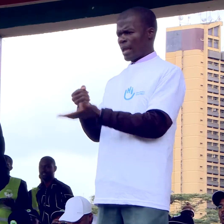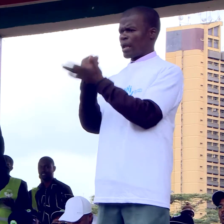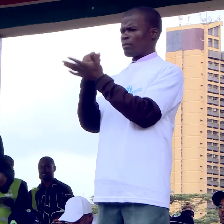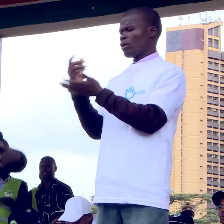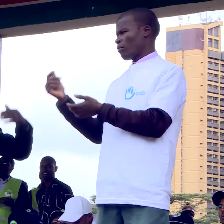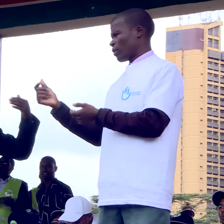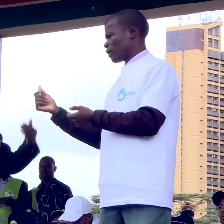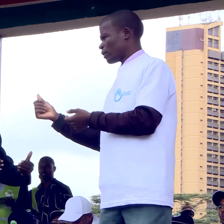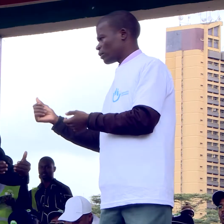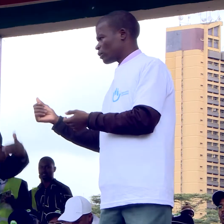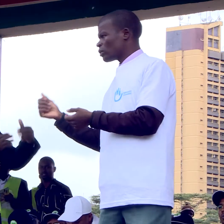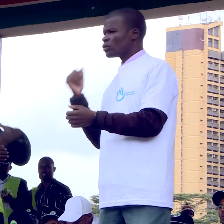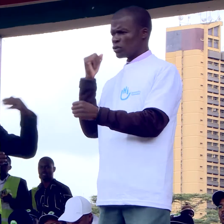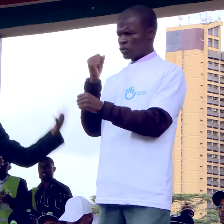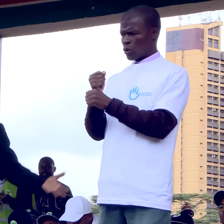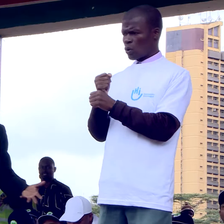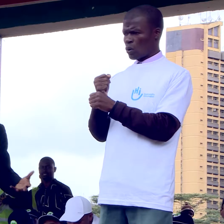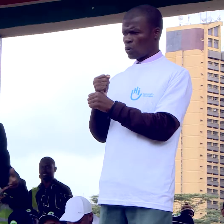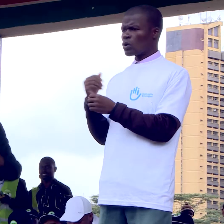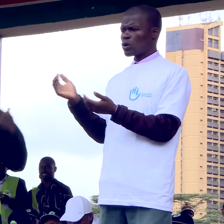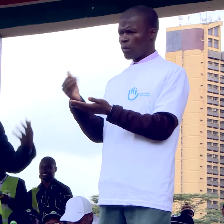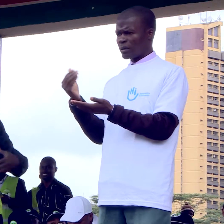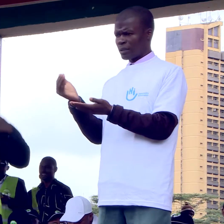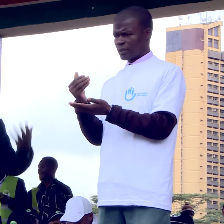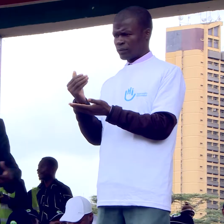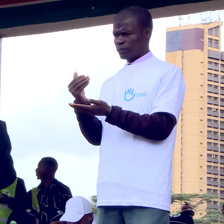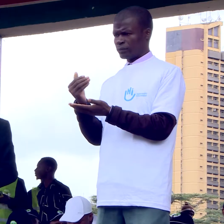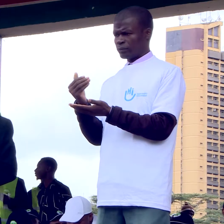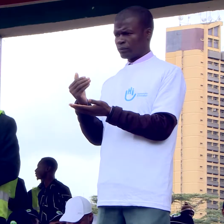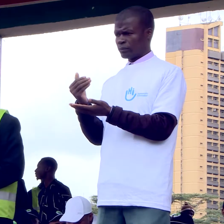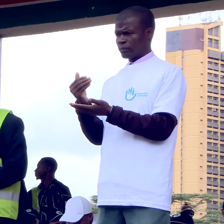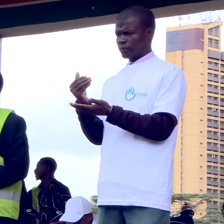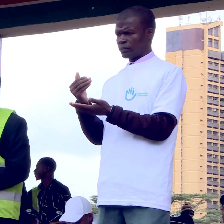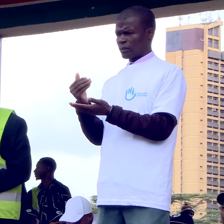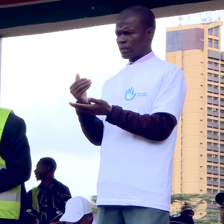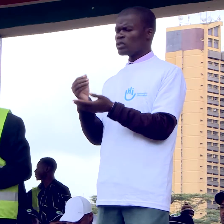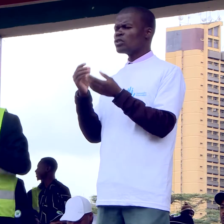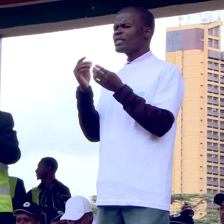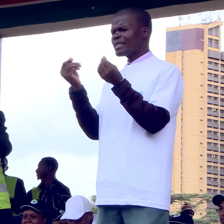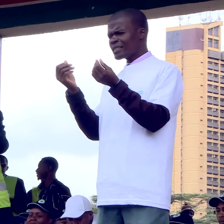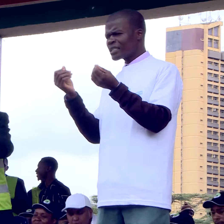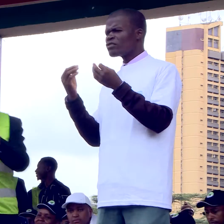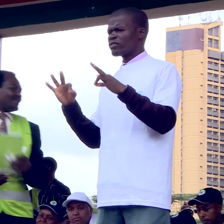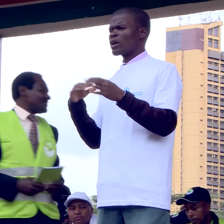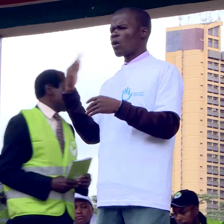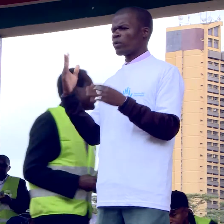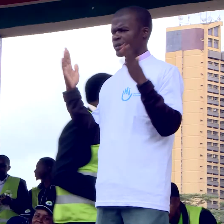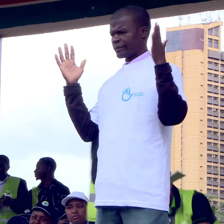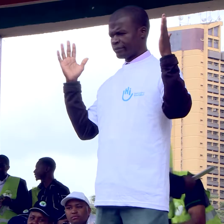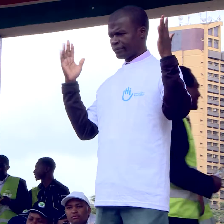pesa, wafanye nomination which will be very smooth, ndio tusiwe na taharuki mara kwa mara. Asanteni.